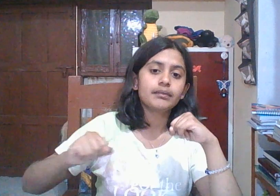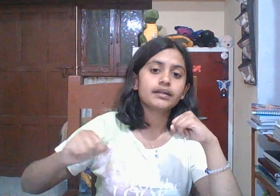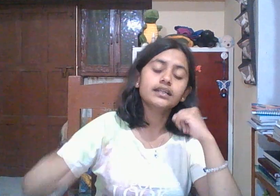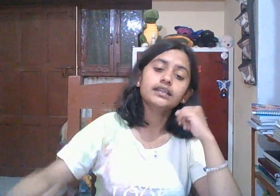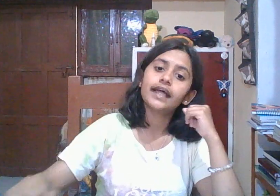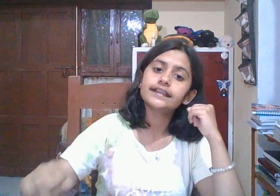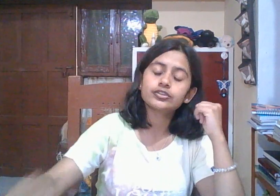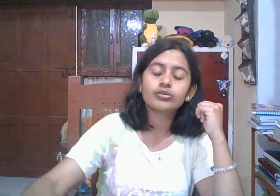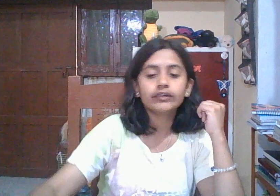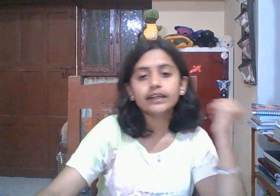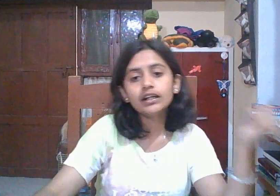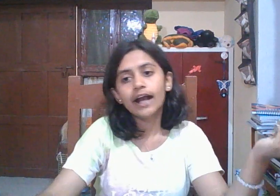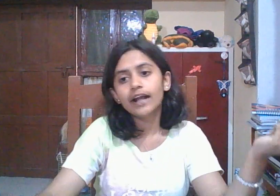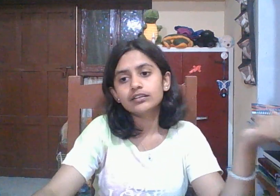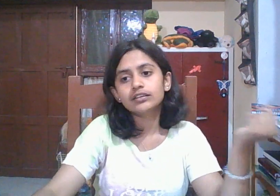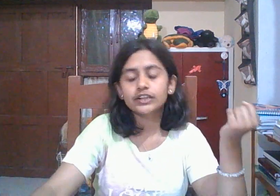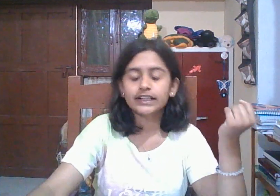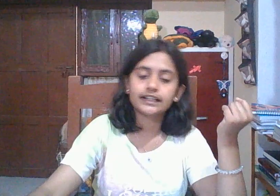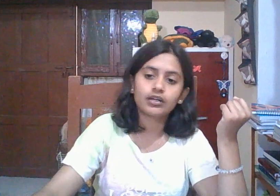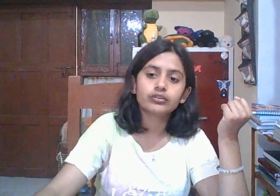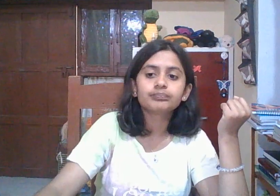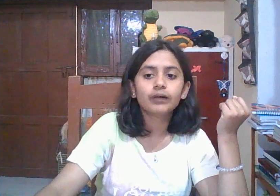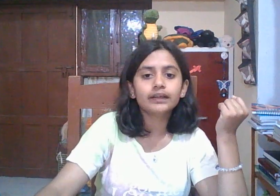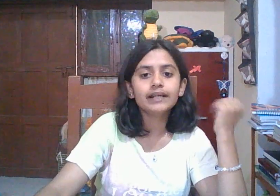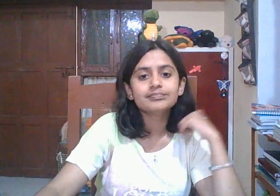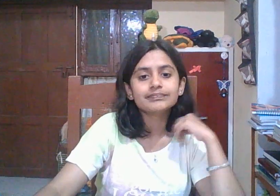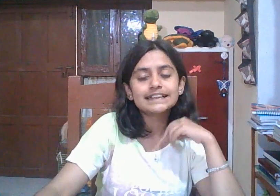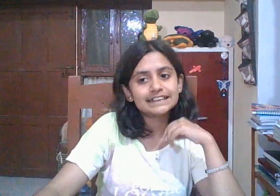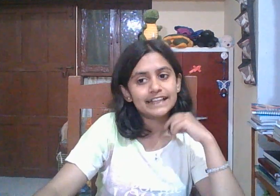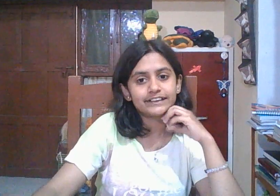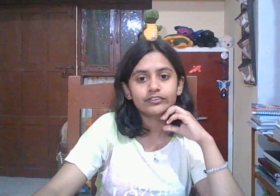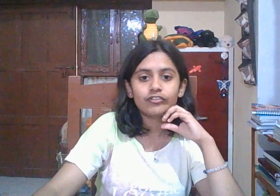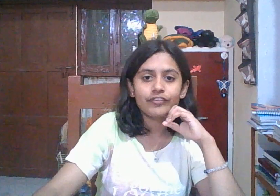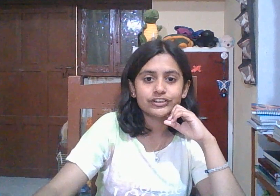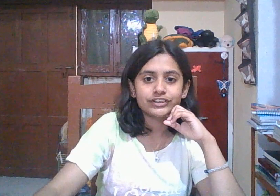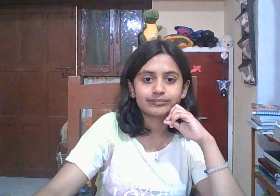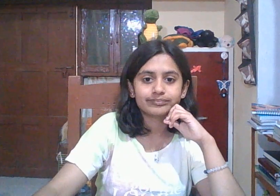button, then just go there and check it out. Alright, thank you for watching.